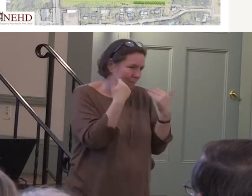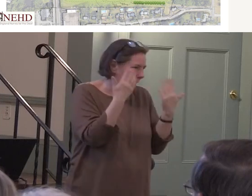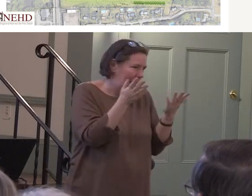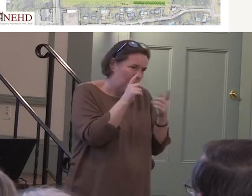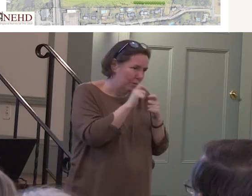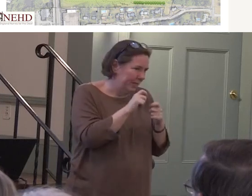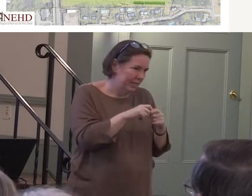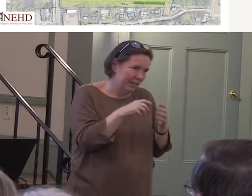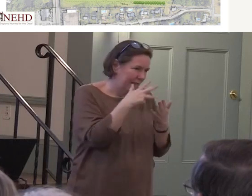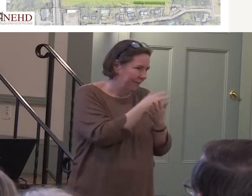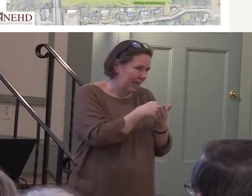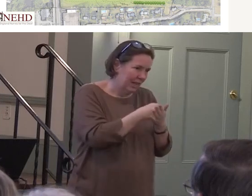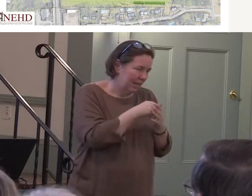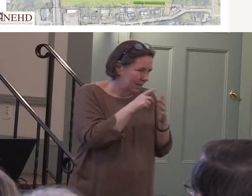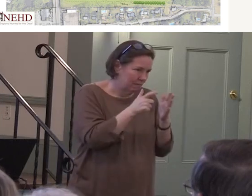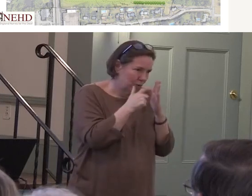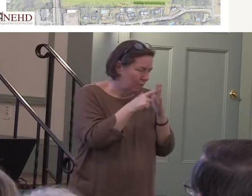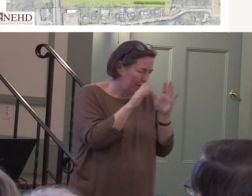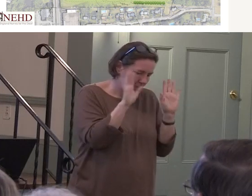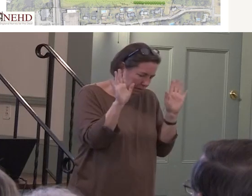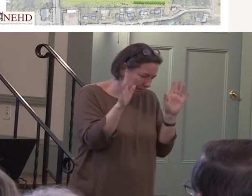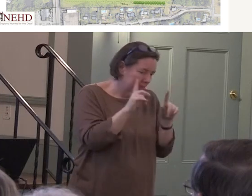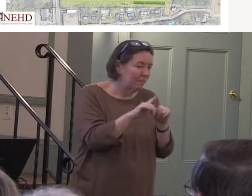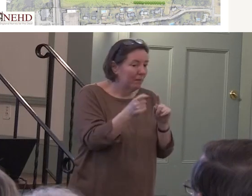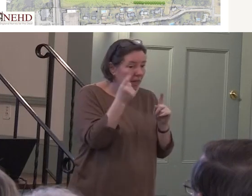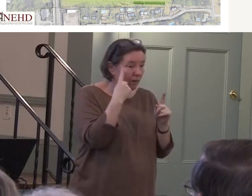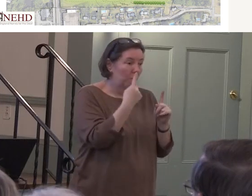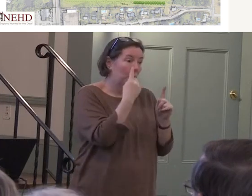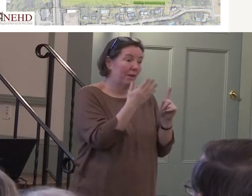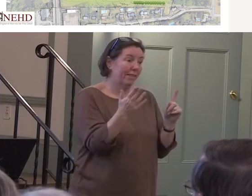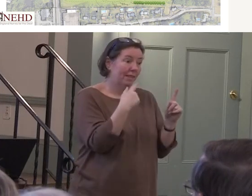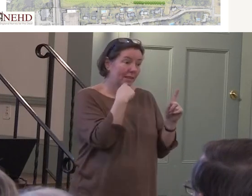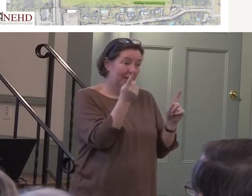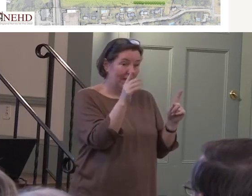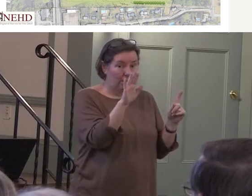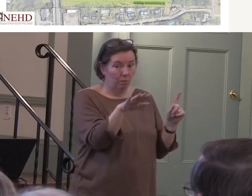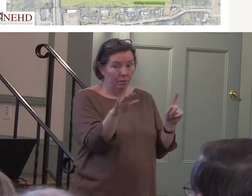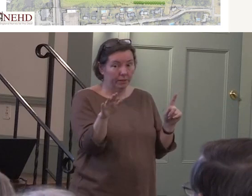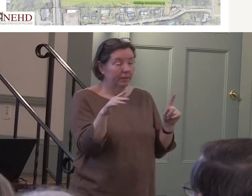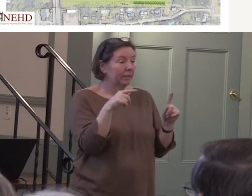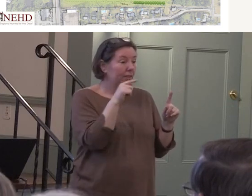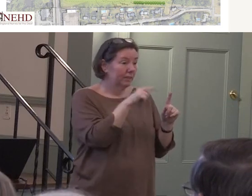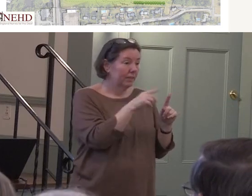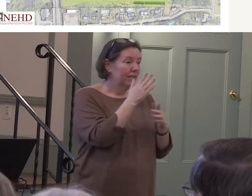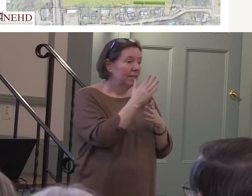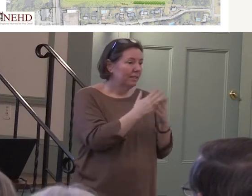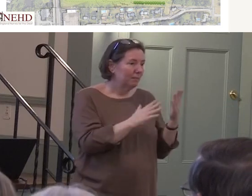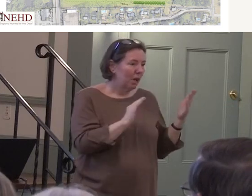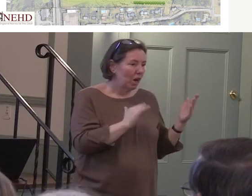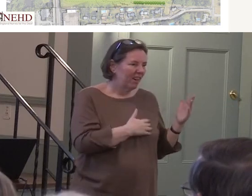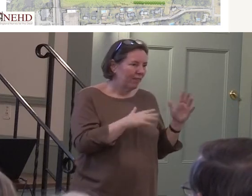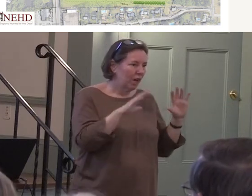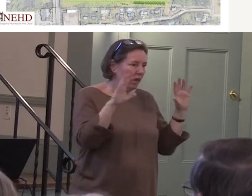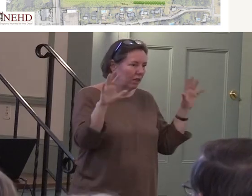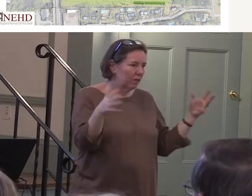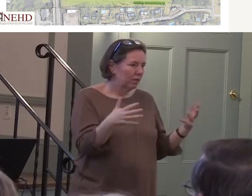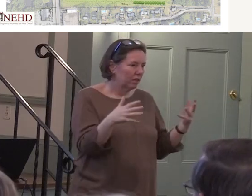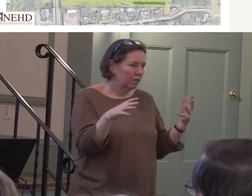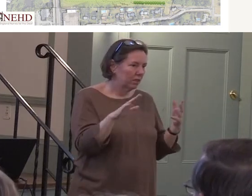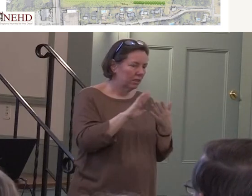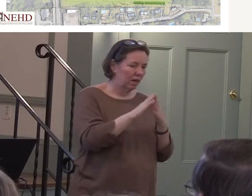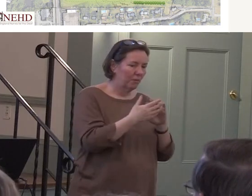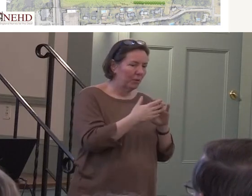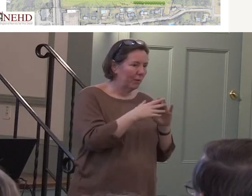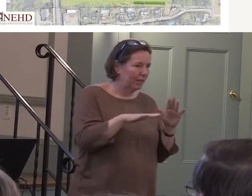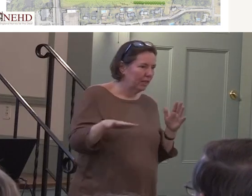details on that yet. But one thing I can tell you, it's part of our complex. I mean, you